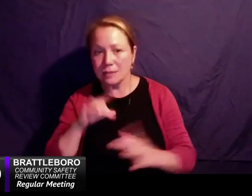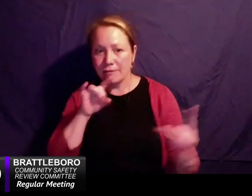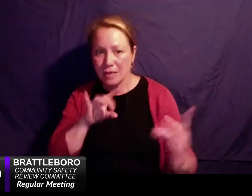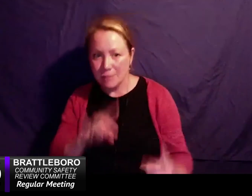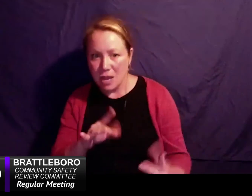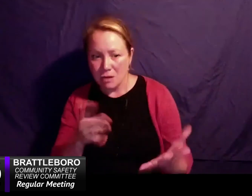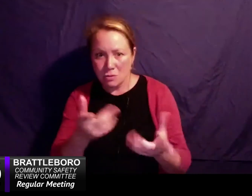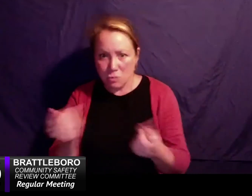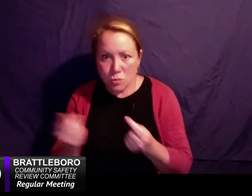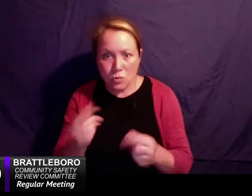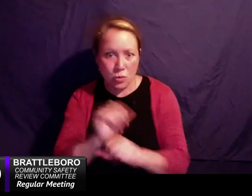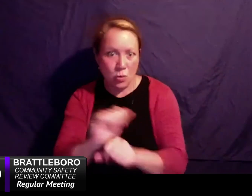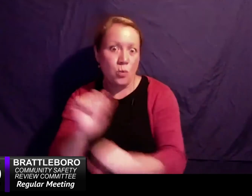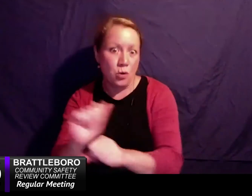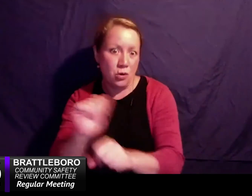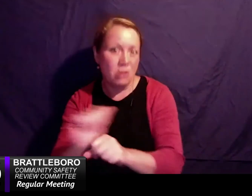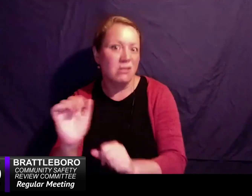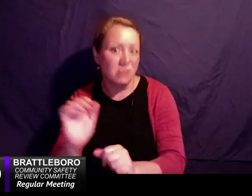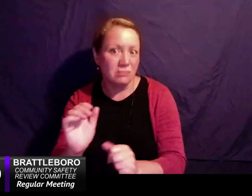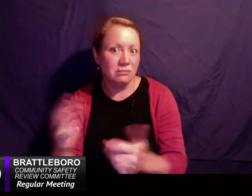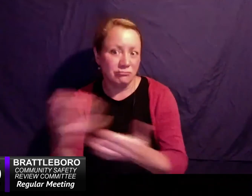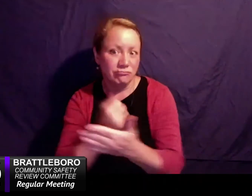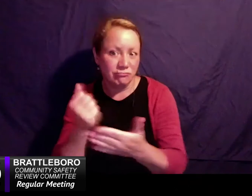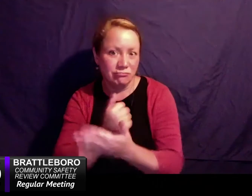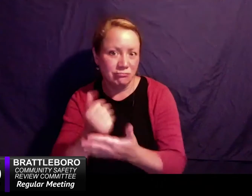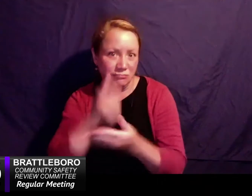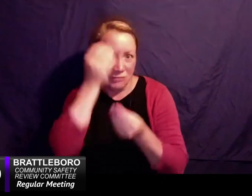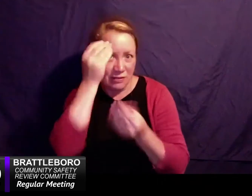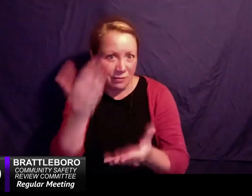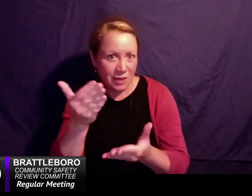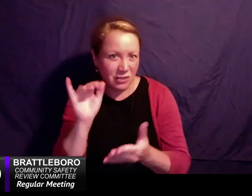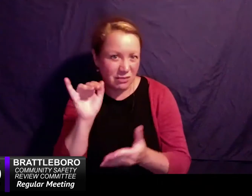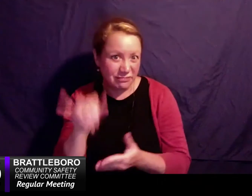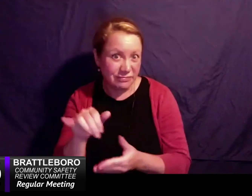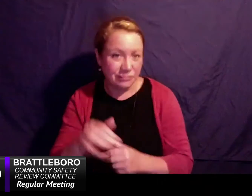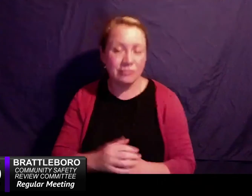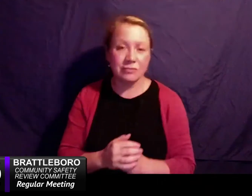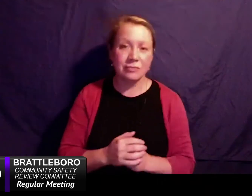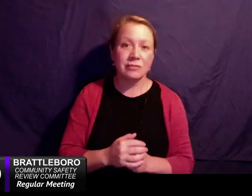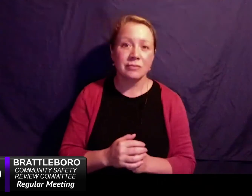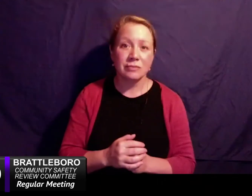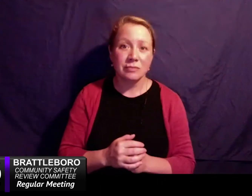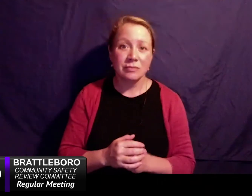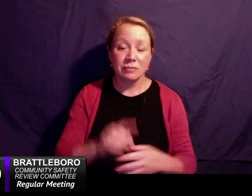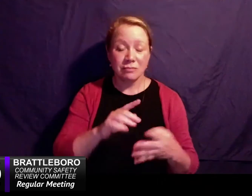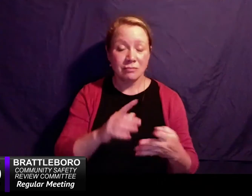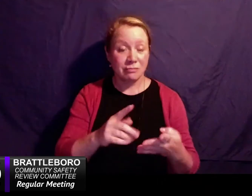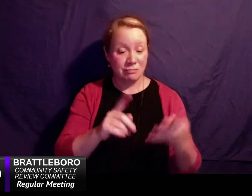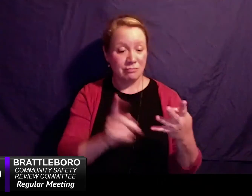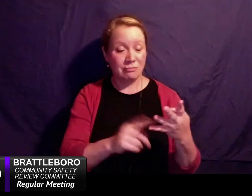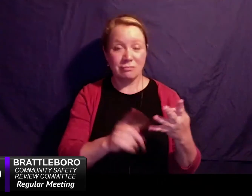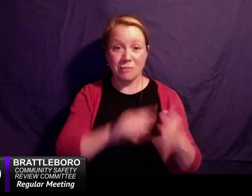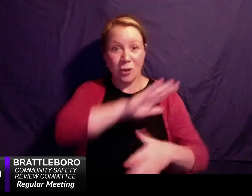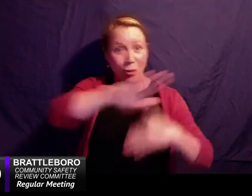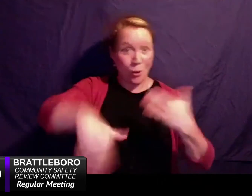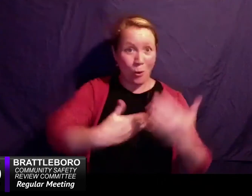the labor and the legwork of gathering information, particularly. There's the whole community, hey